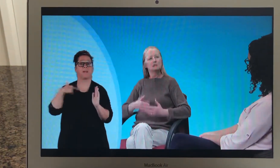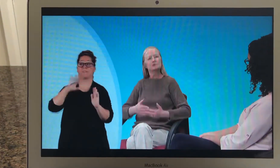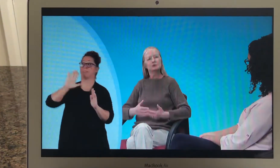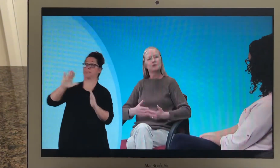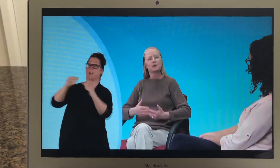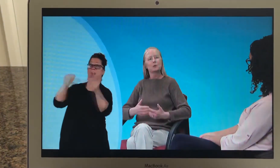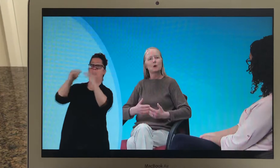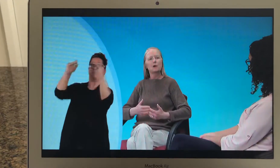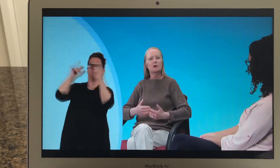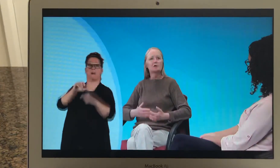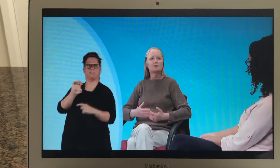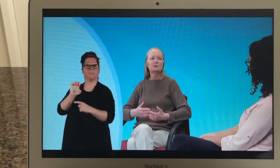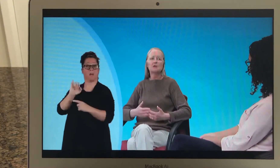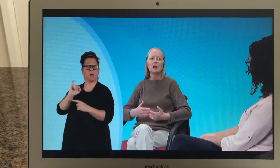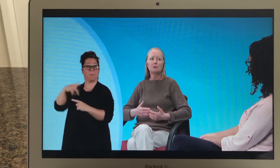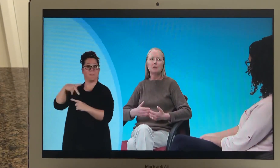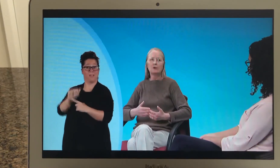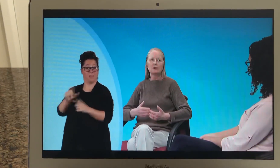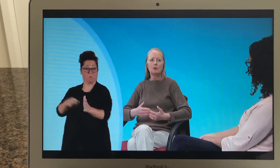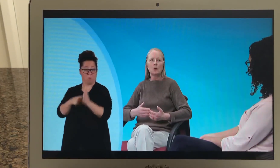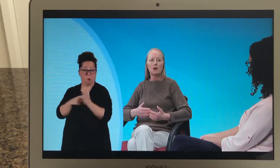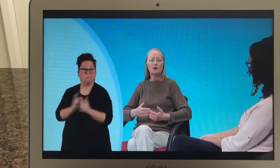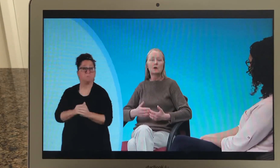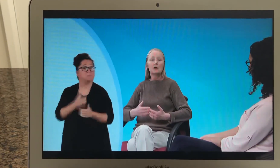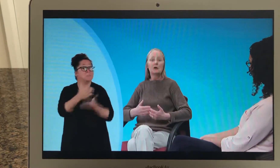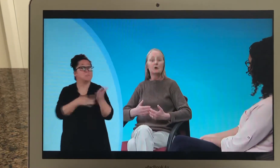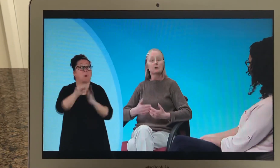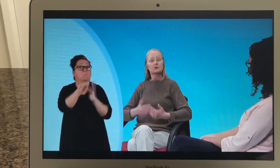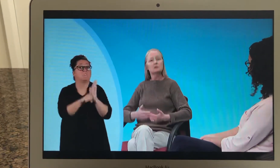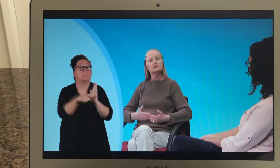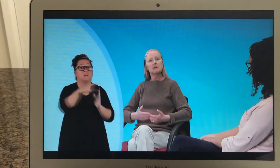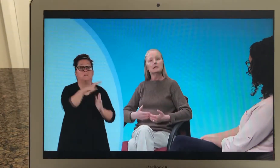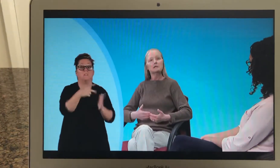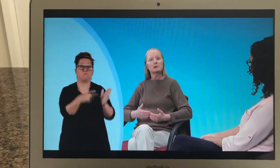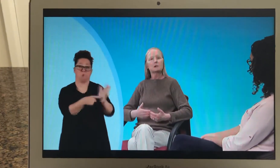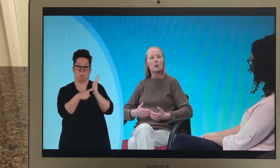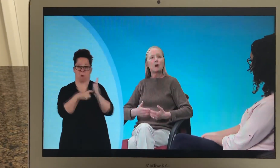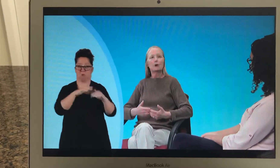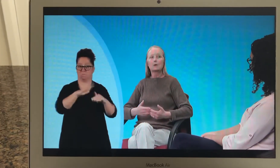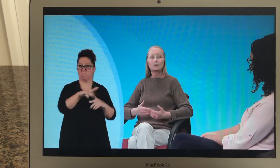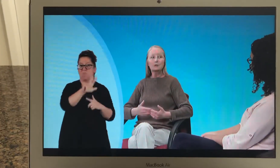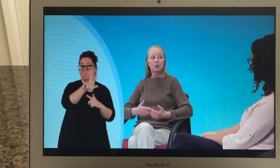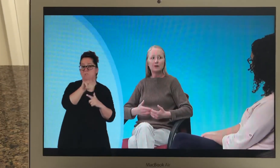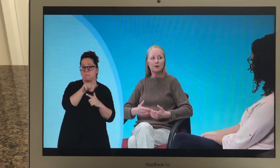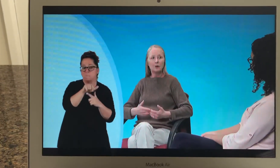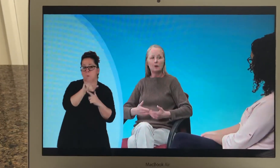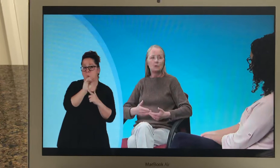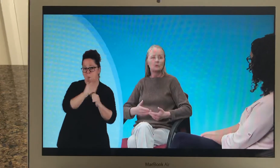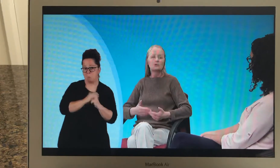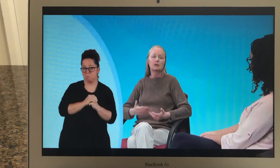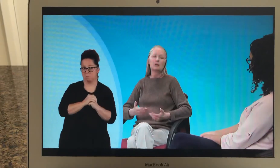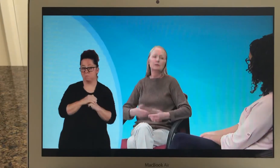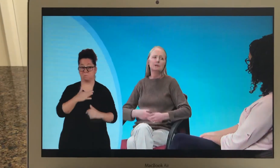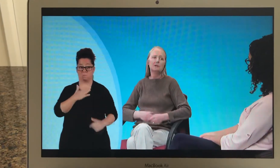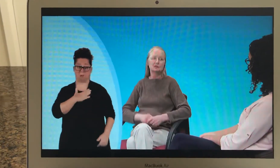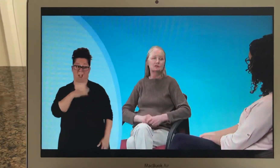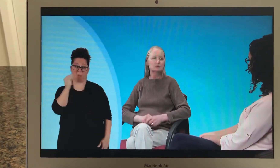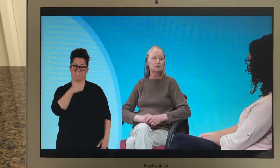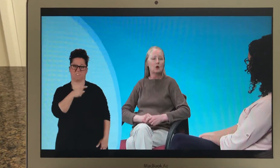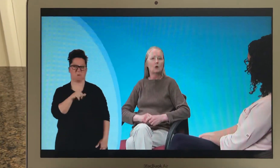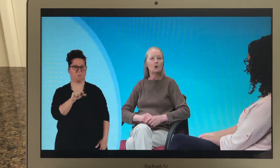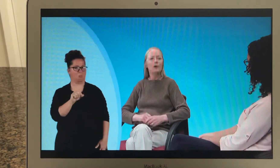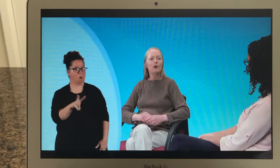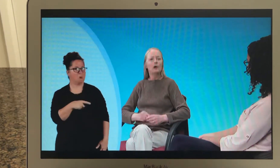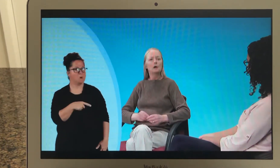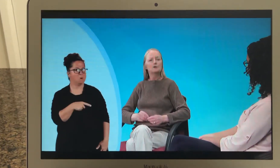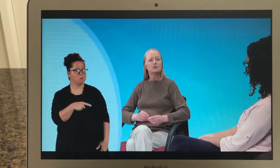So there's different states that have different levels of EIPA qualifications. Some states show 3.0.